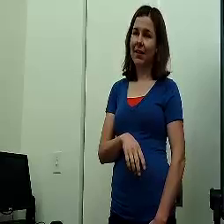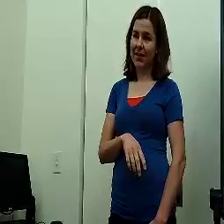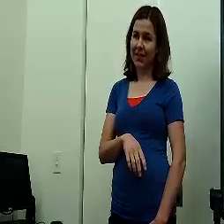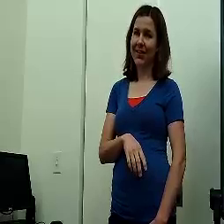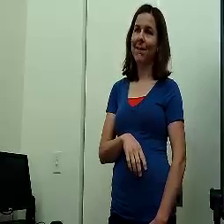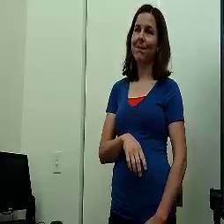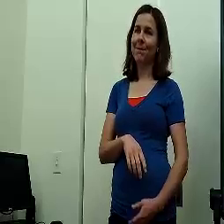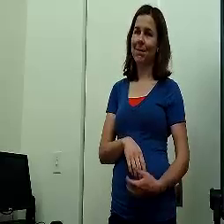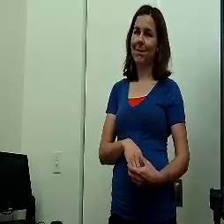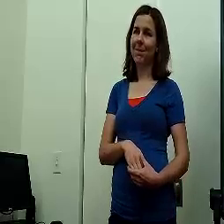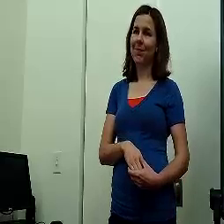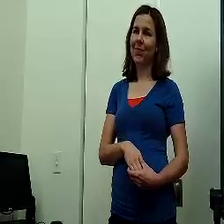That's N, right? N.